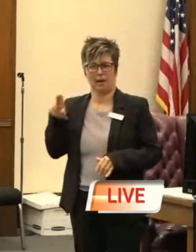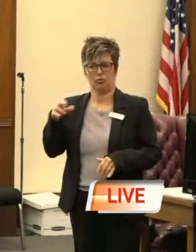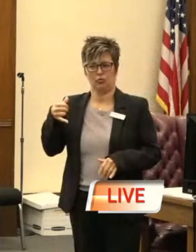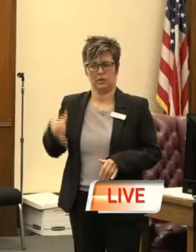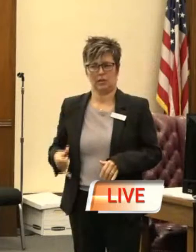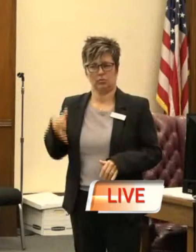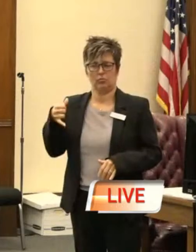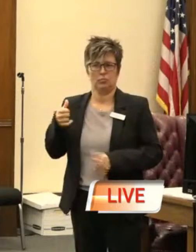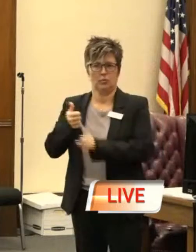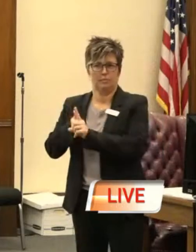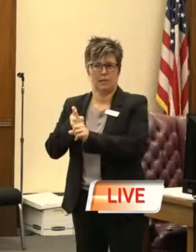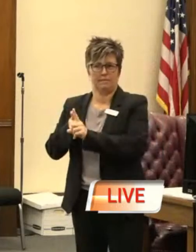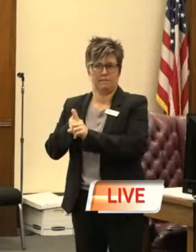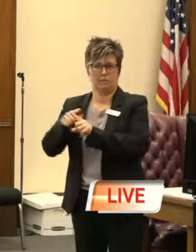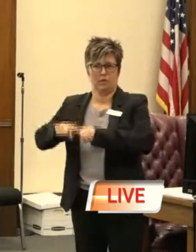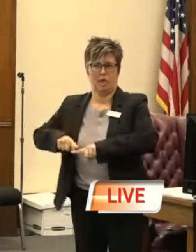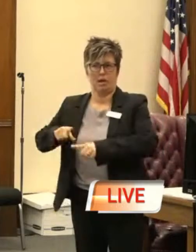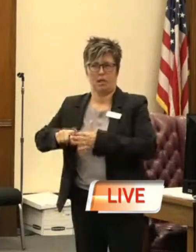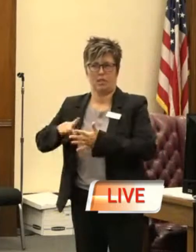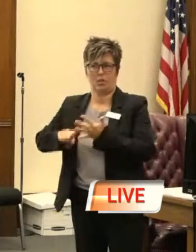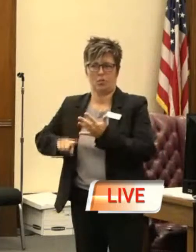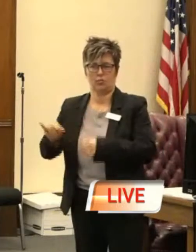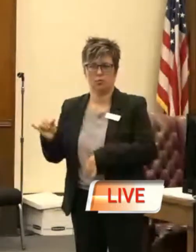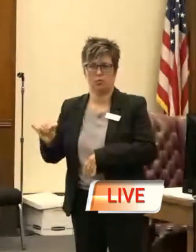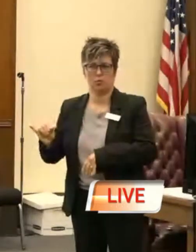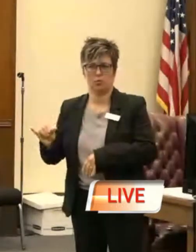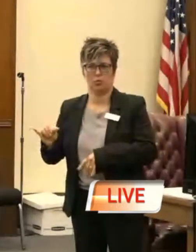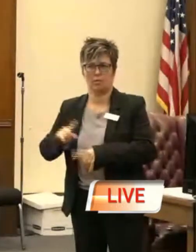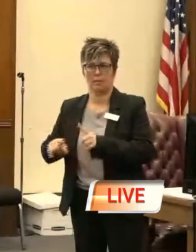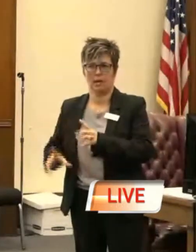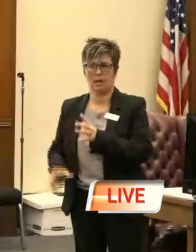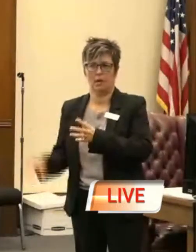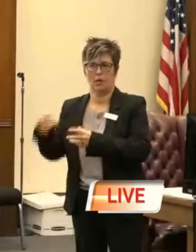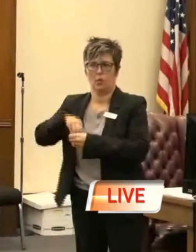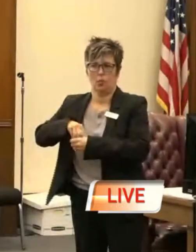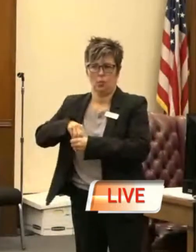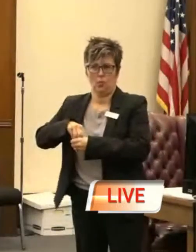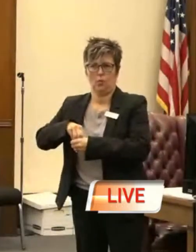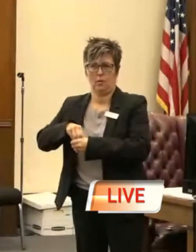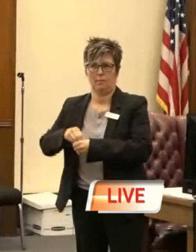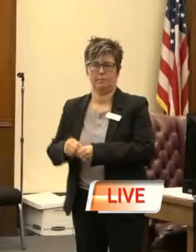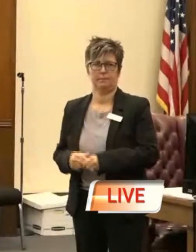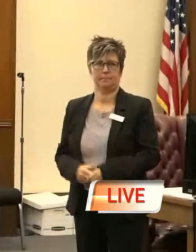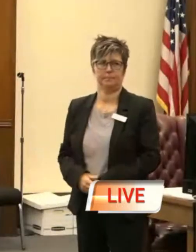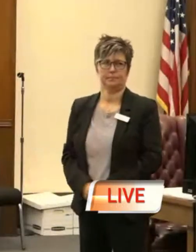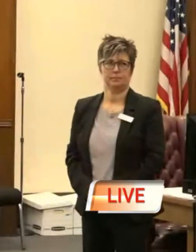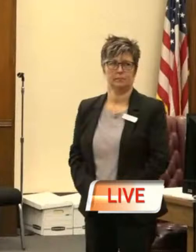but just putting them in there for the sake of completion.